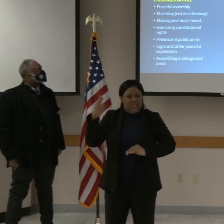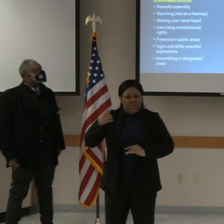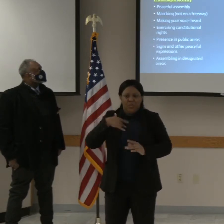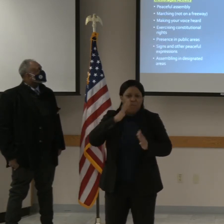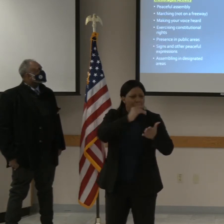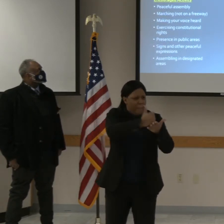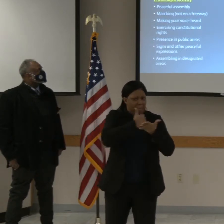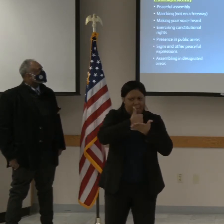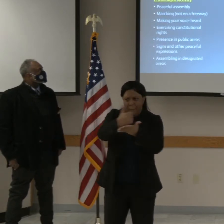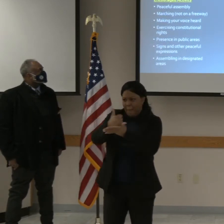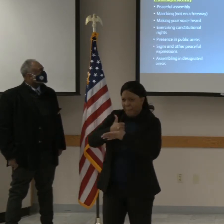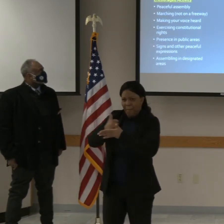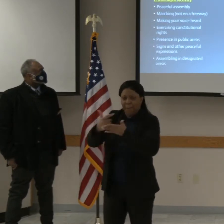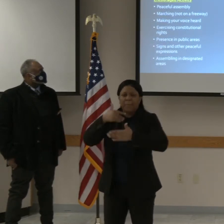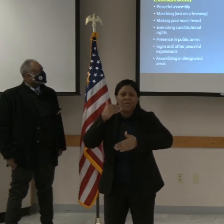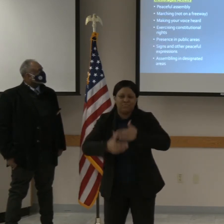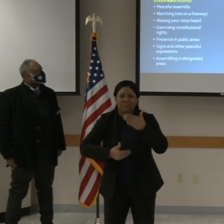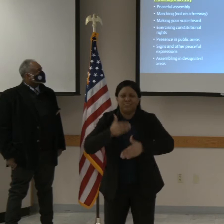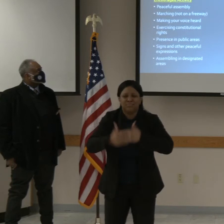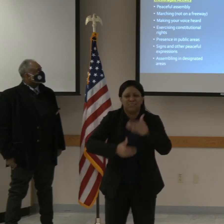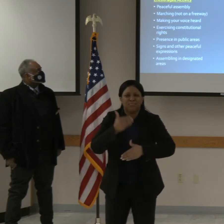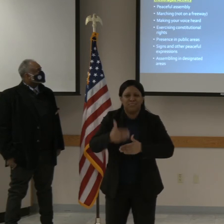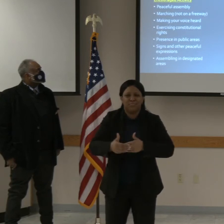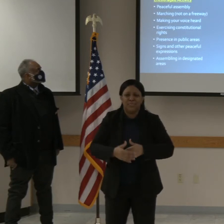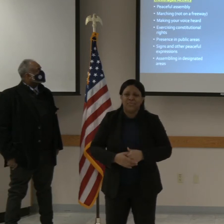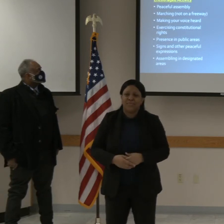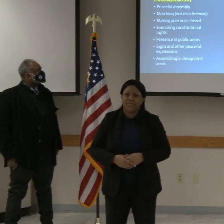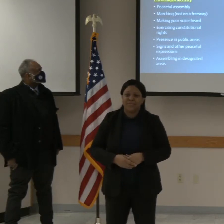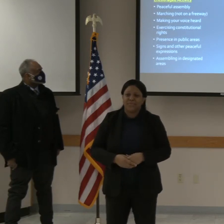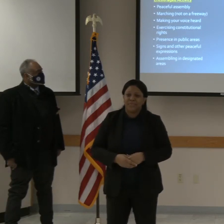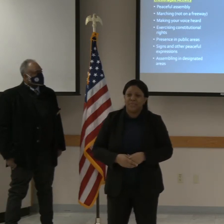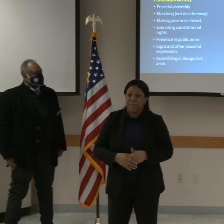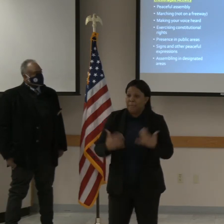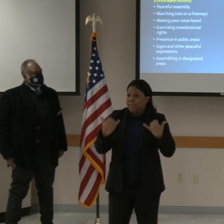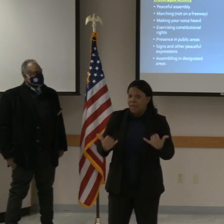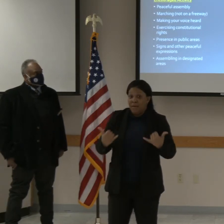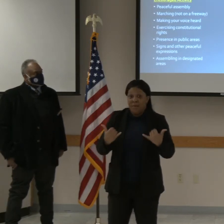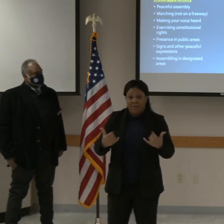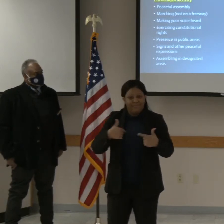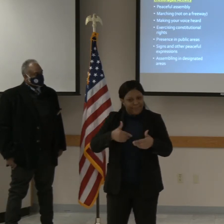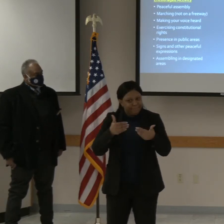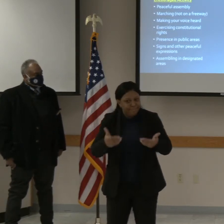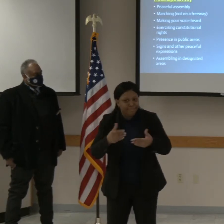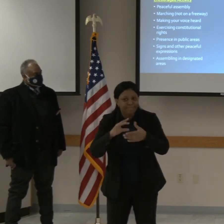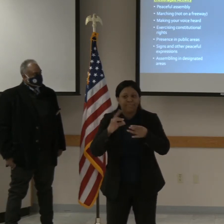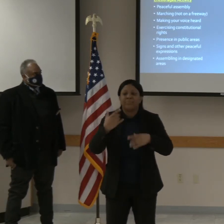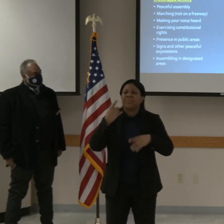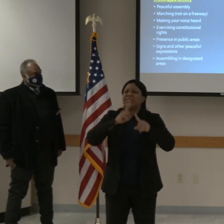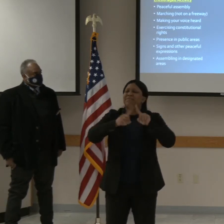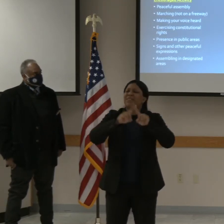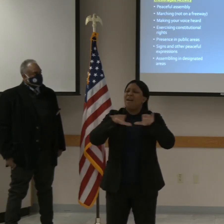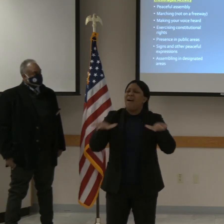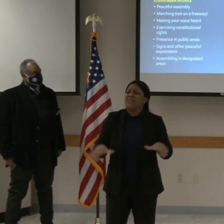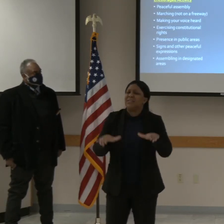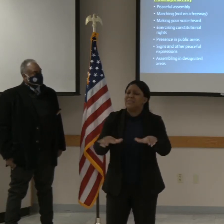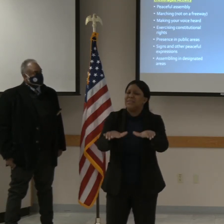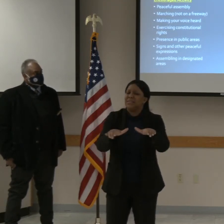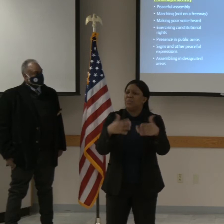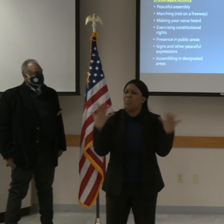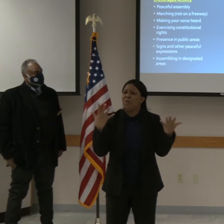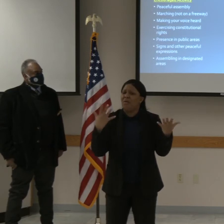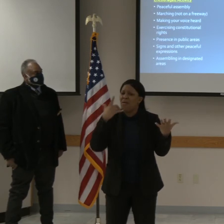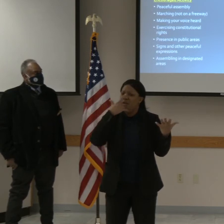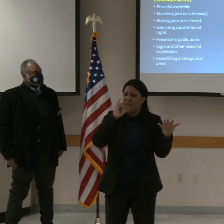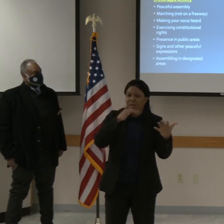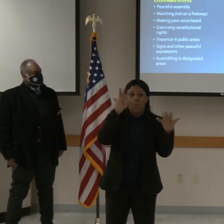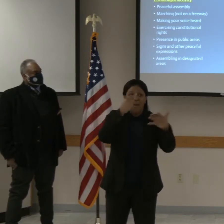of categories that we've coined: encouraged activities and unlawful activities. And this is just trying to get everyone